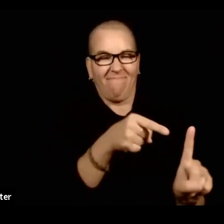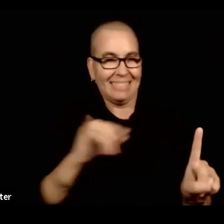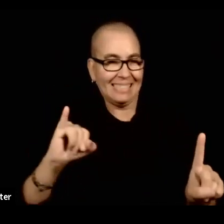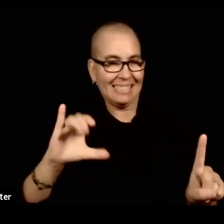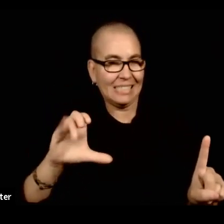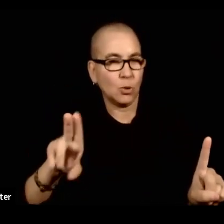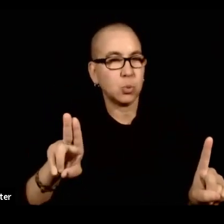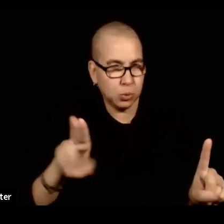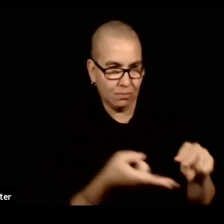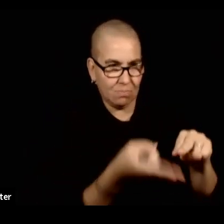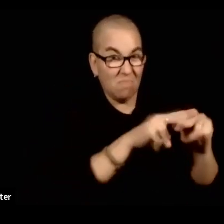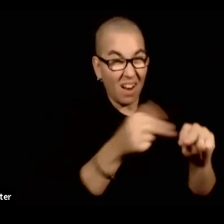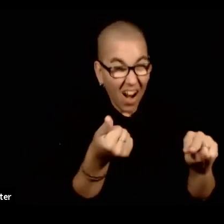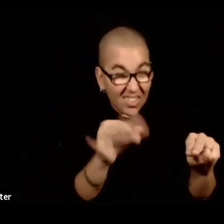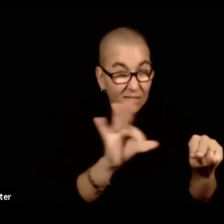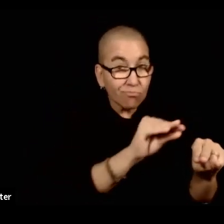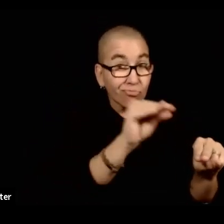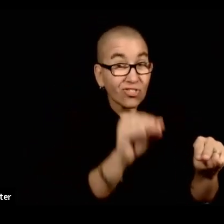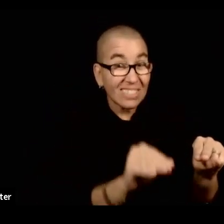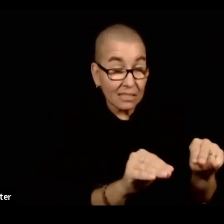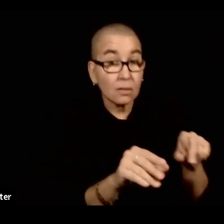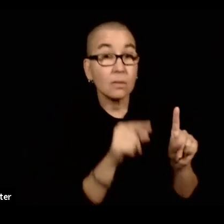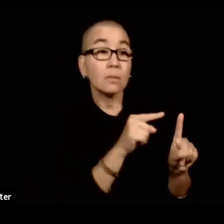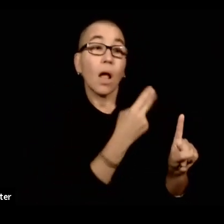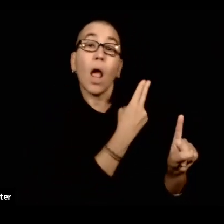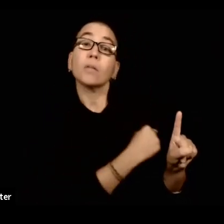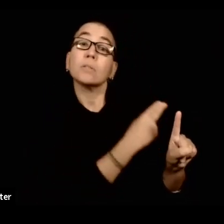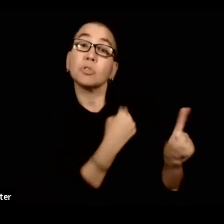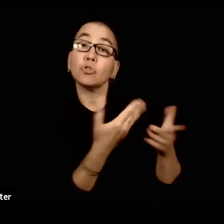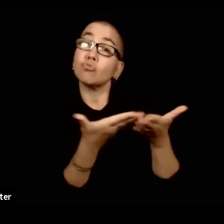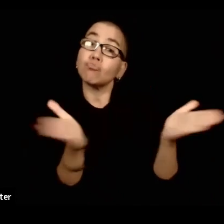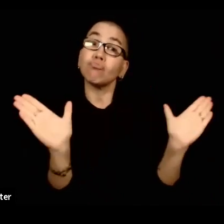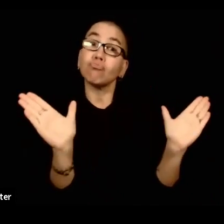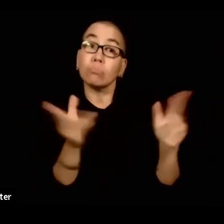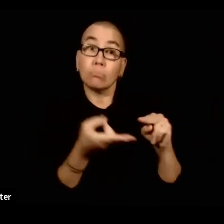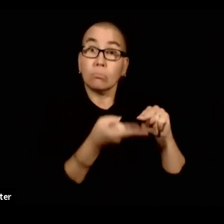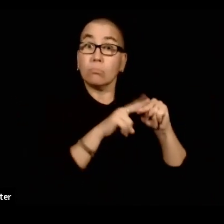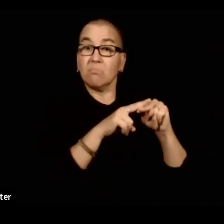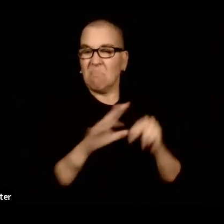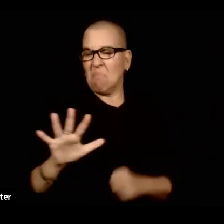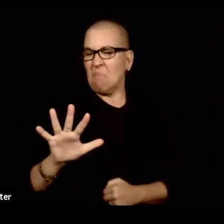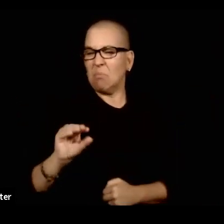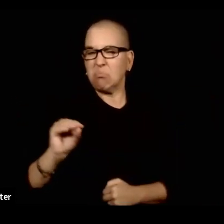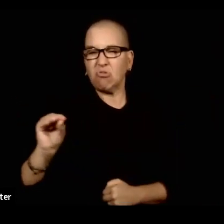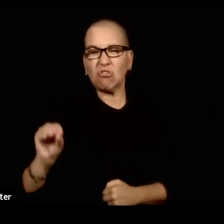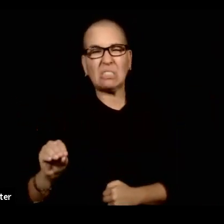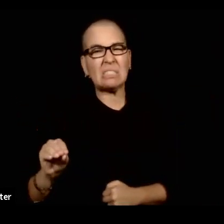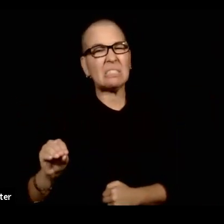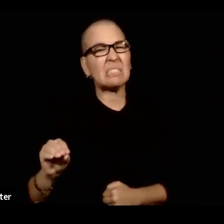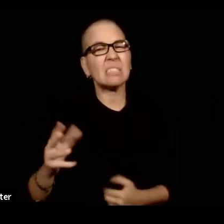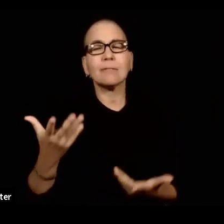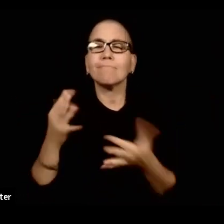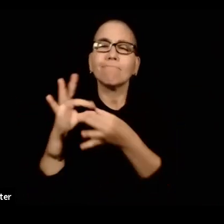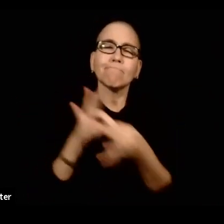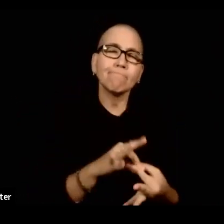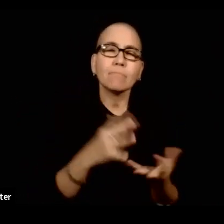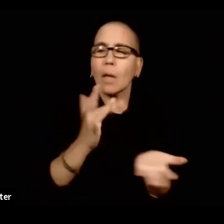in the other acute care beds, medical surgical beds, just over the past week. Testing